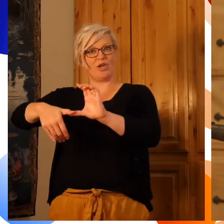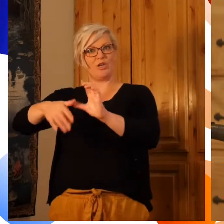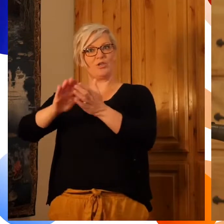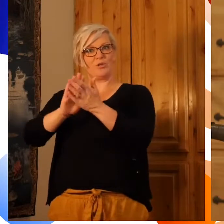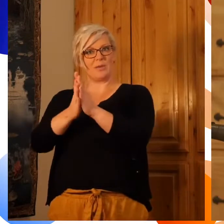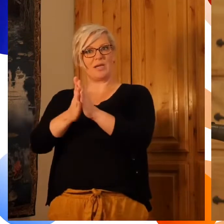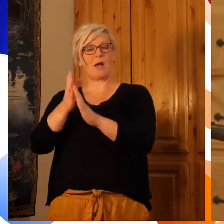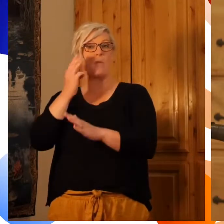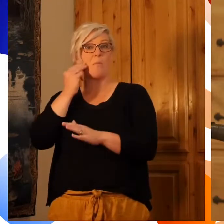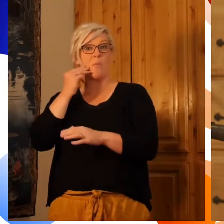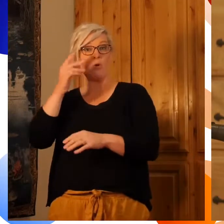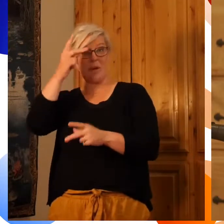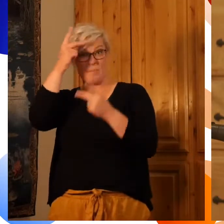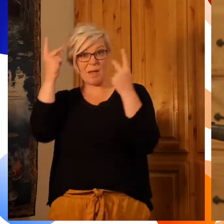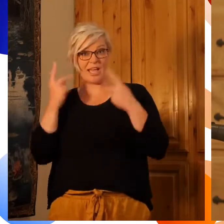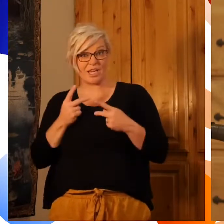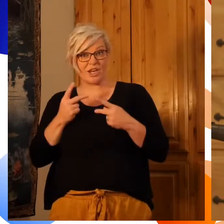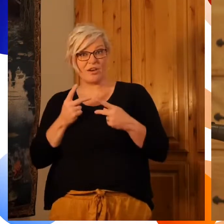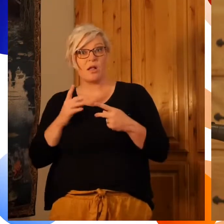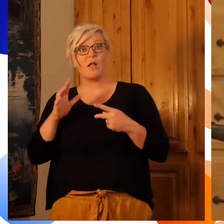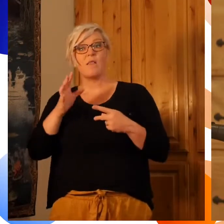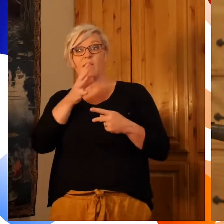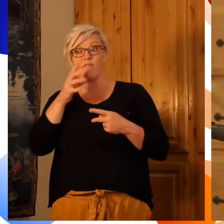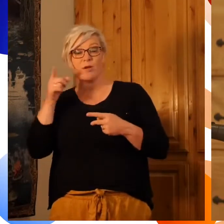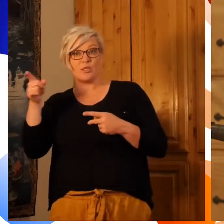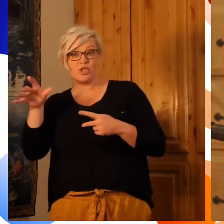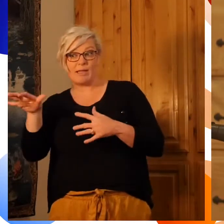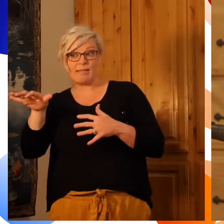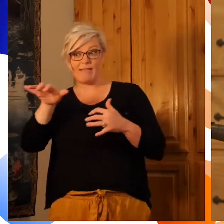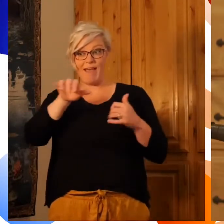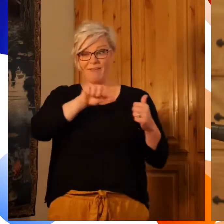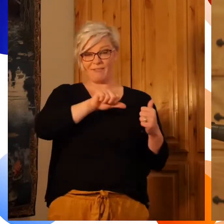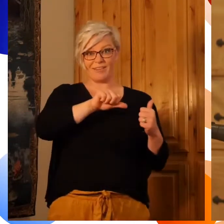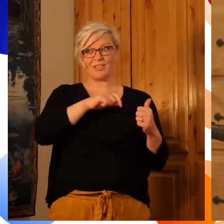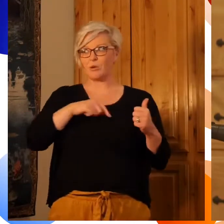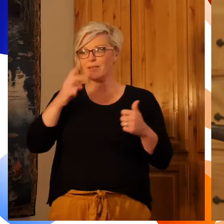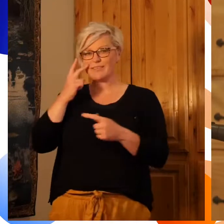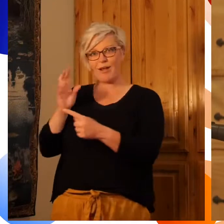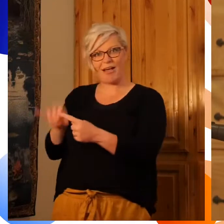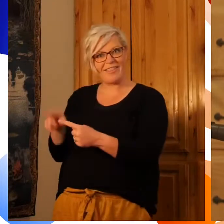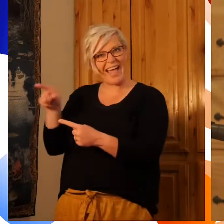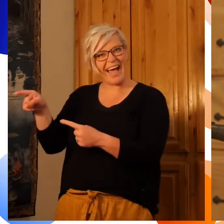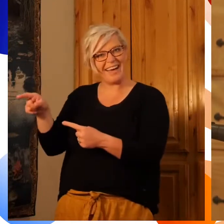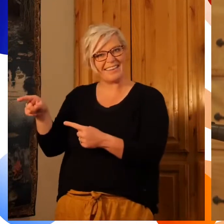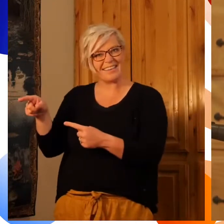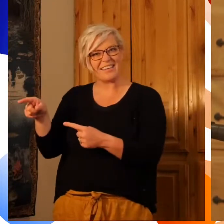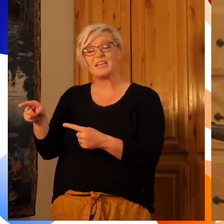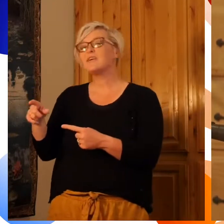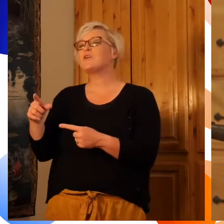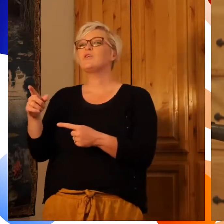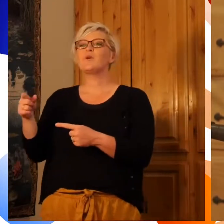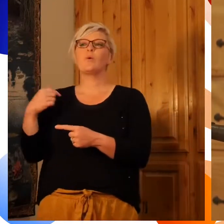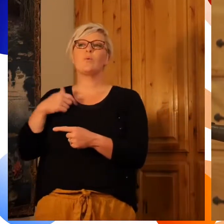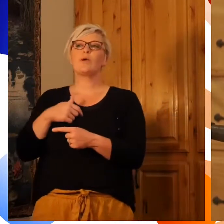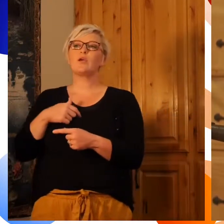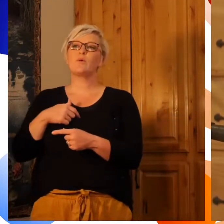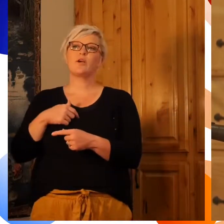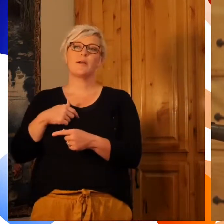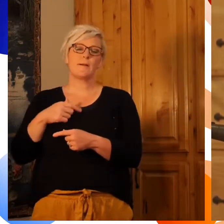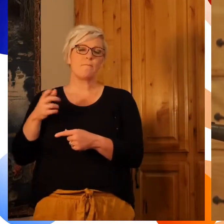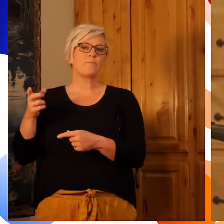pioneer, the farm that she left, we went and we found that and saw that. So we only got to spend like a few days in each of